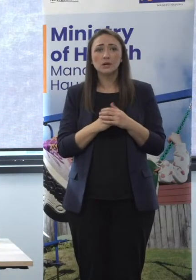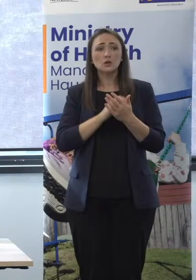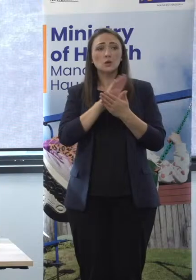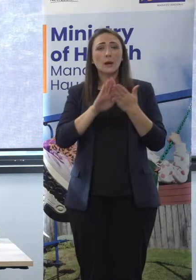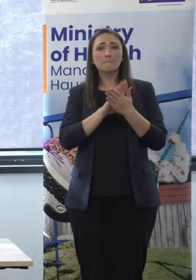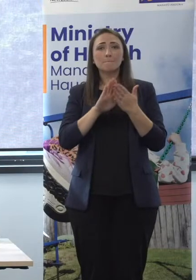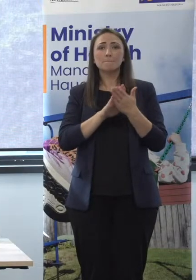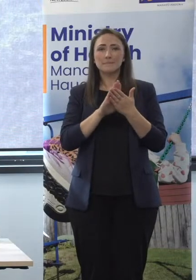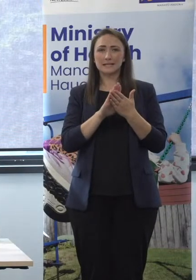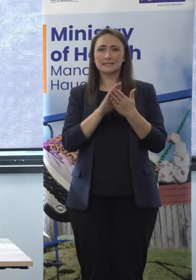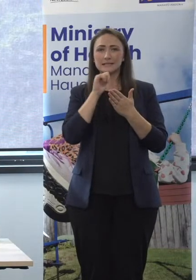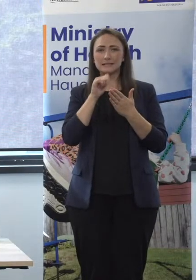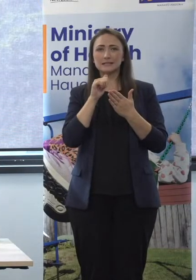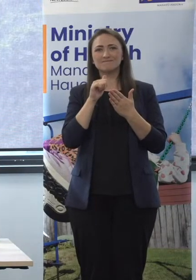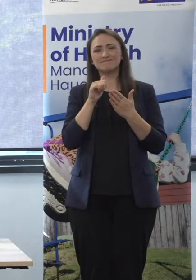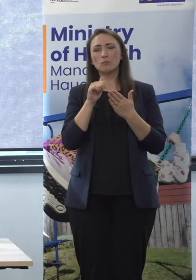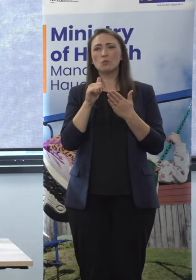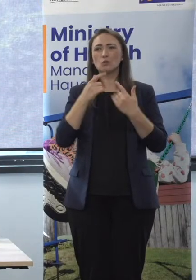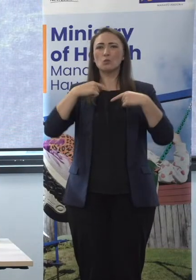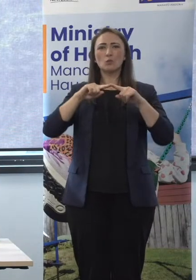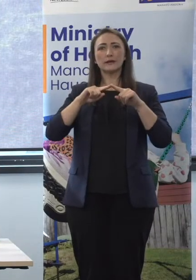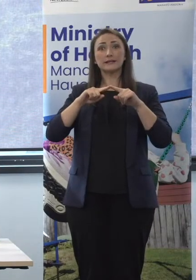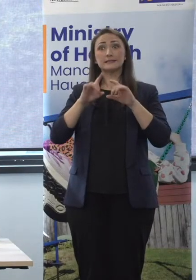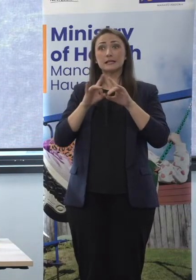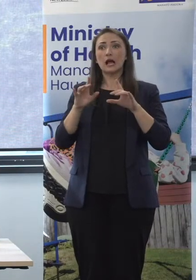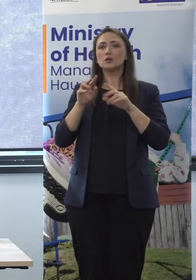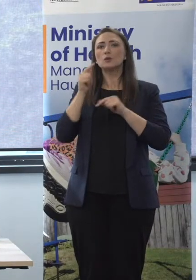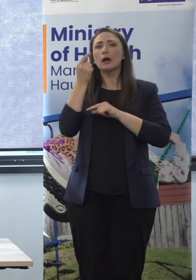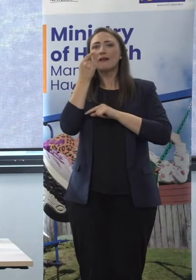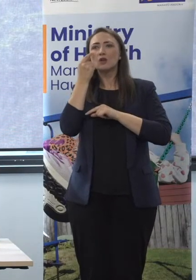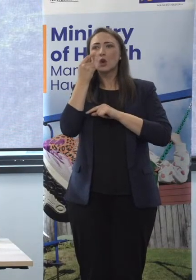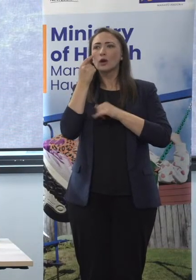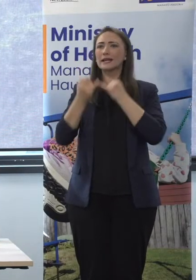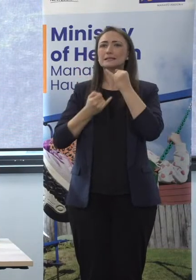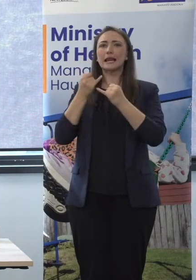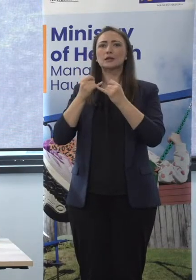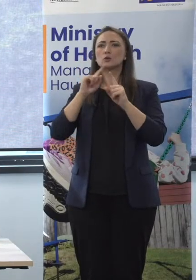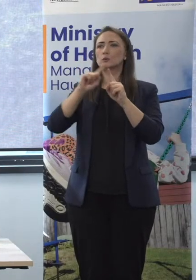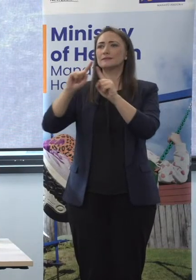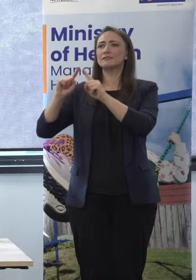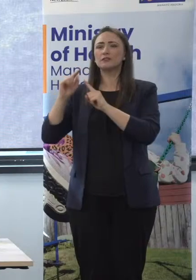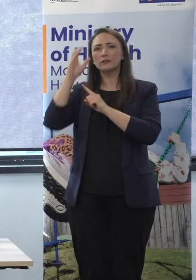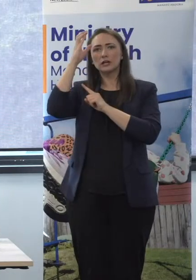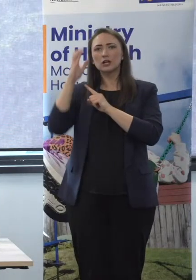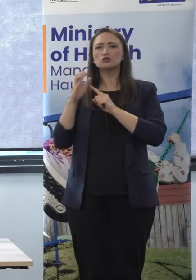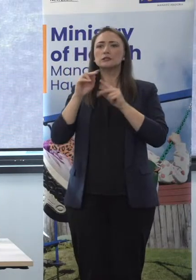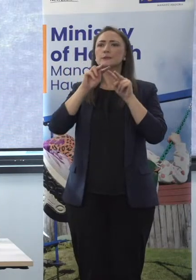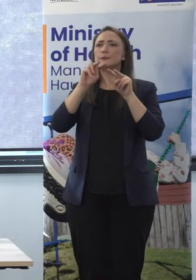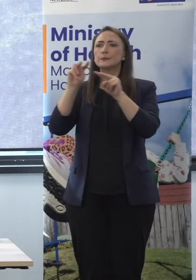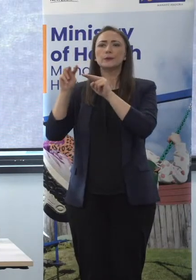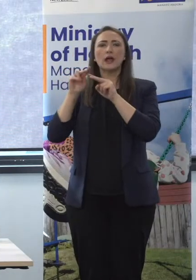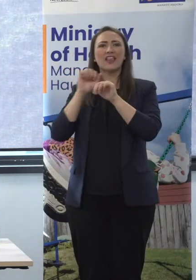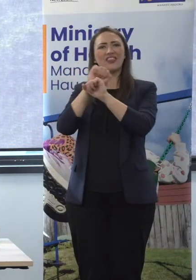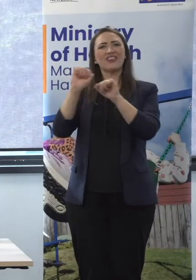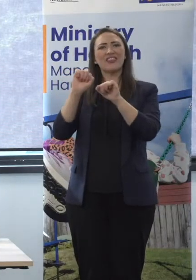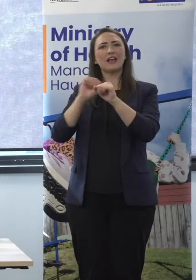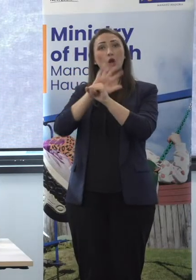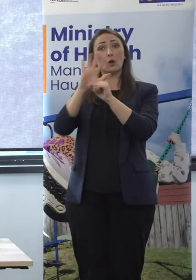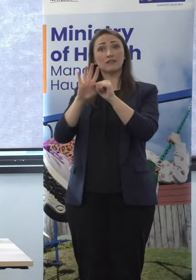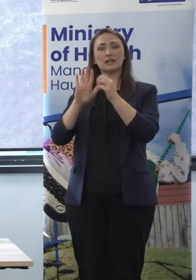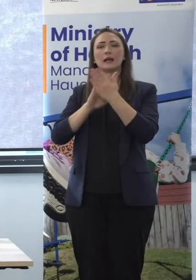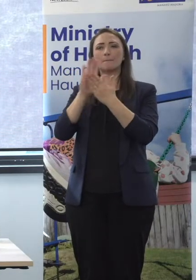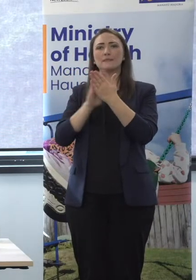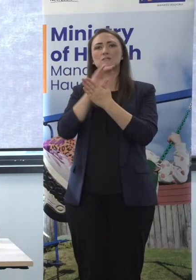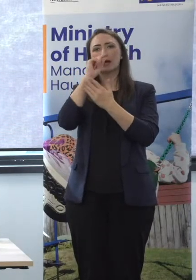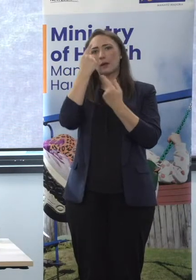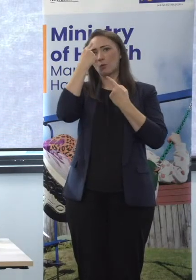surveillance activity begins overseas, which has assisted decision making throughout the pandemic. We monitor daily overseas reports